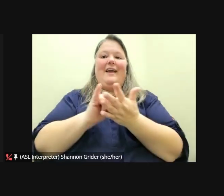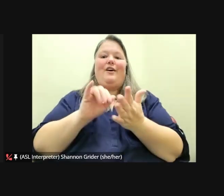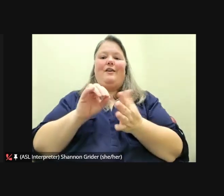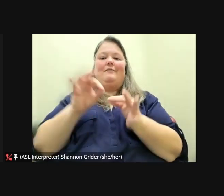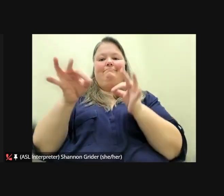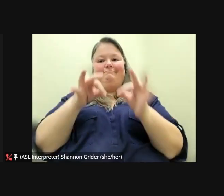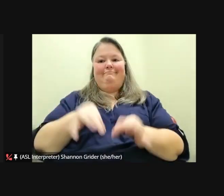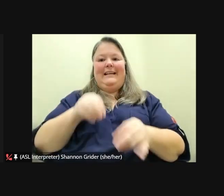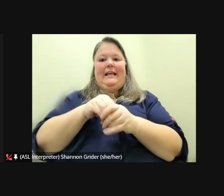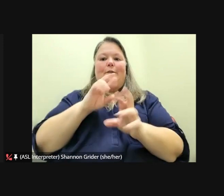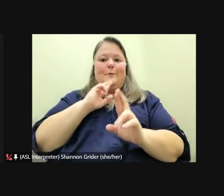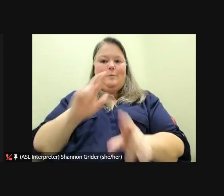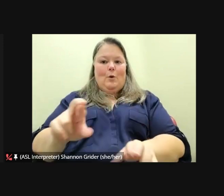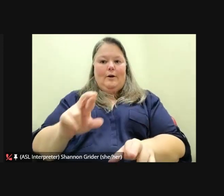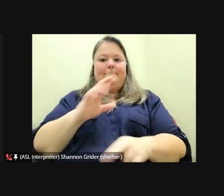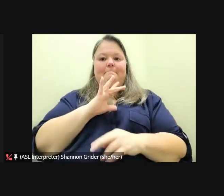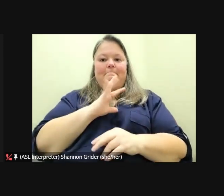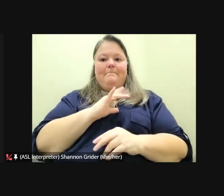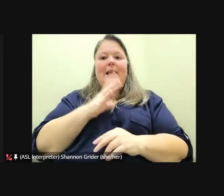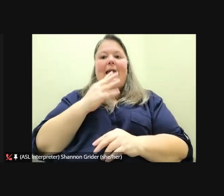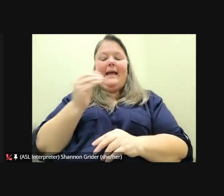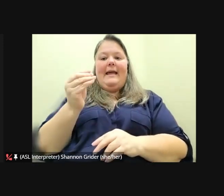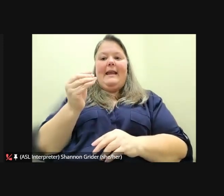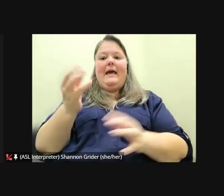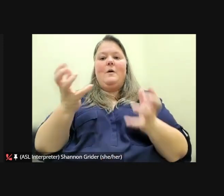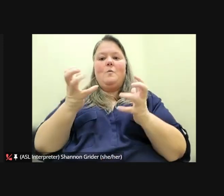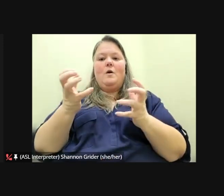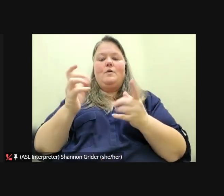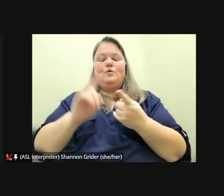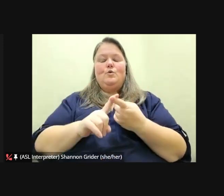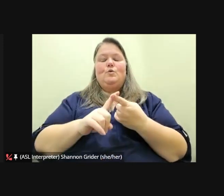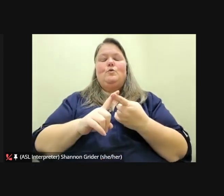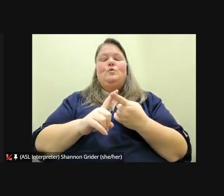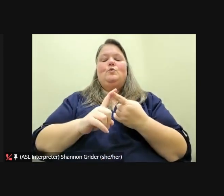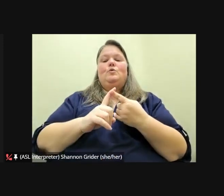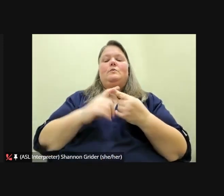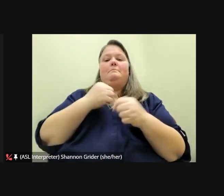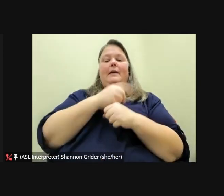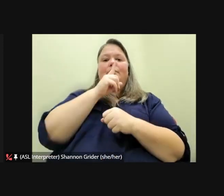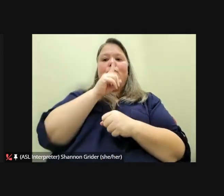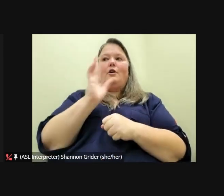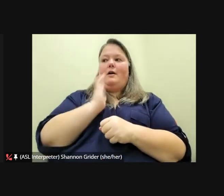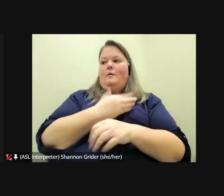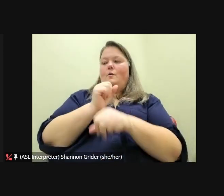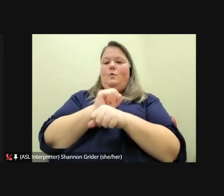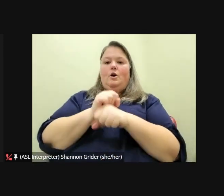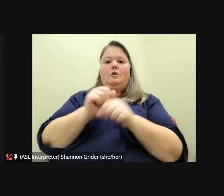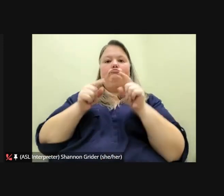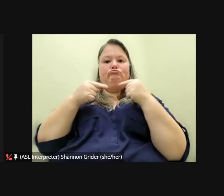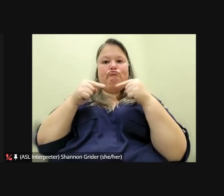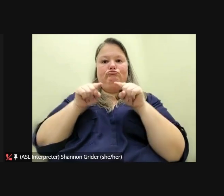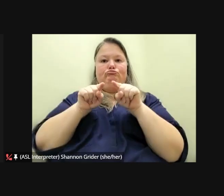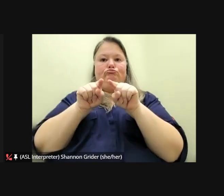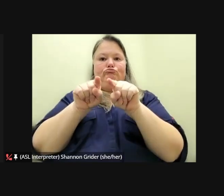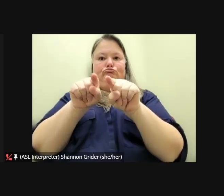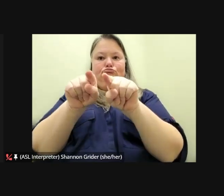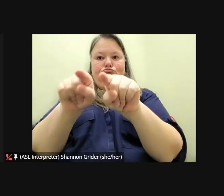and to think about how we can ensure our work is aligned with those. And I'm very